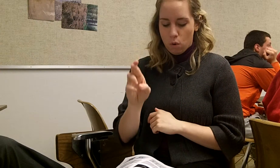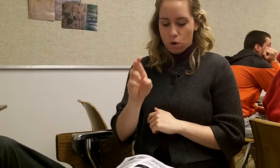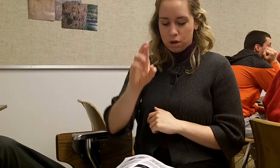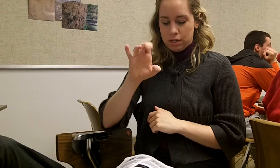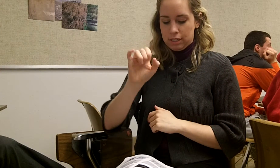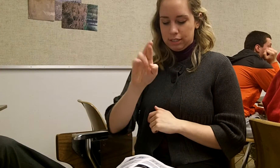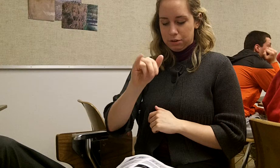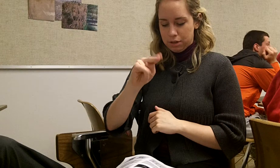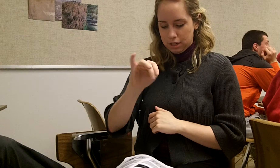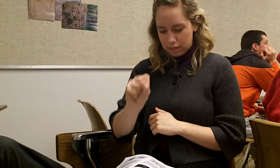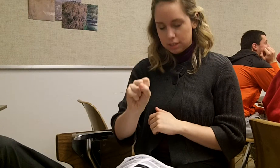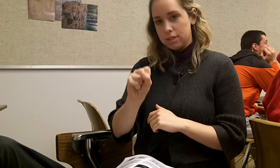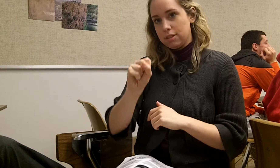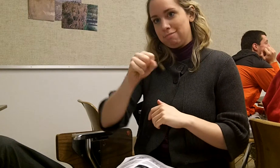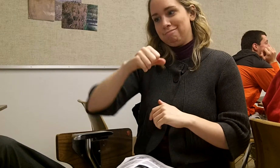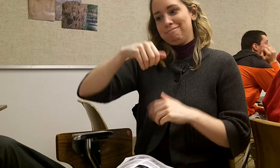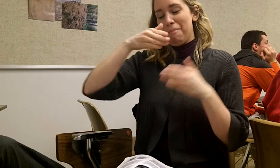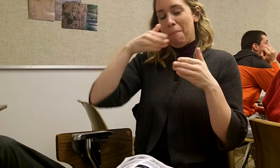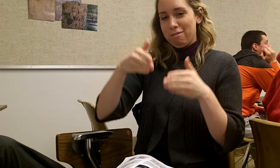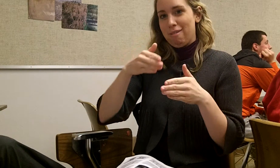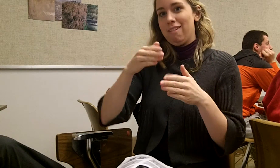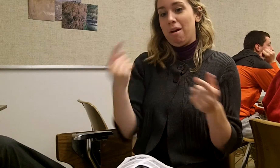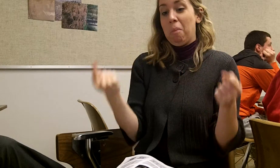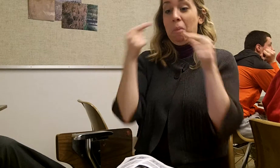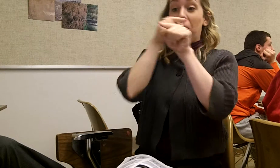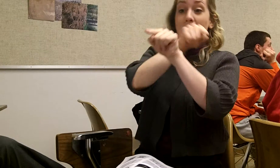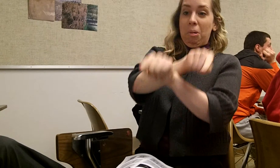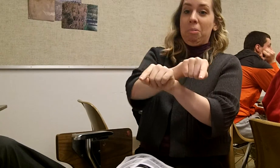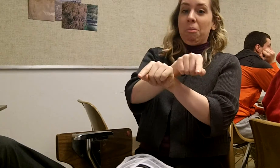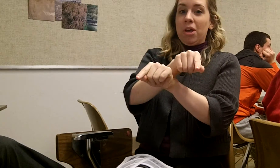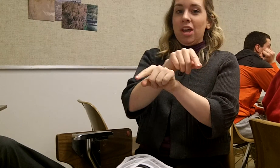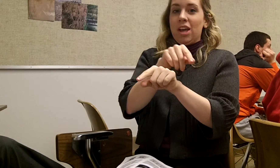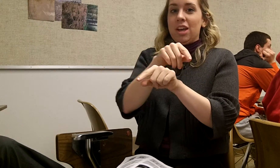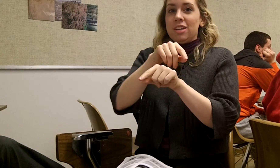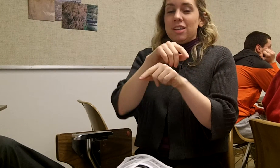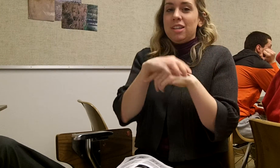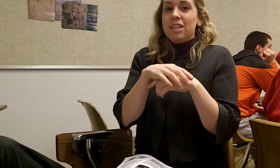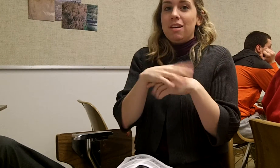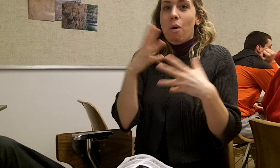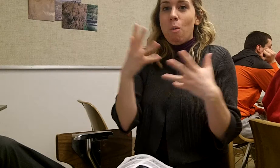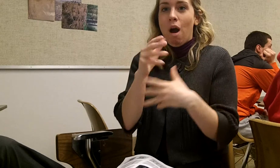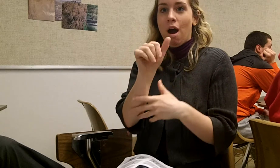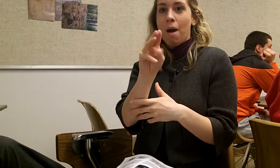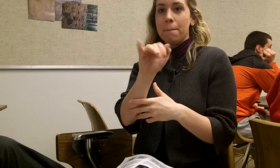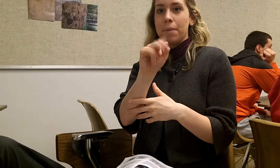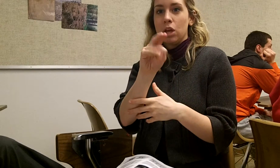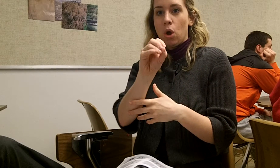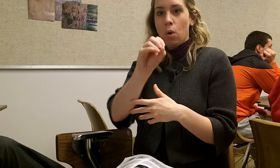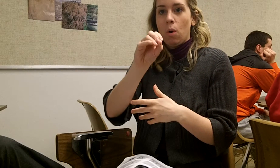threonine kinases that cross-phosphorylate each other. What amino acid does the RTK